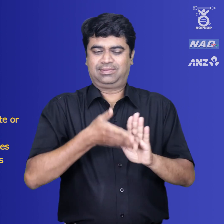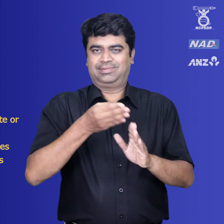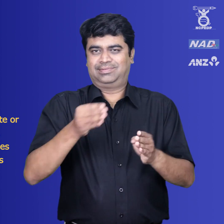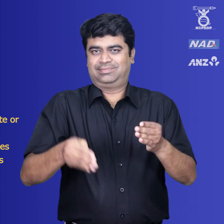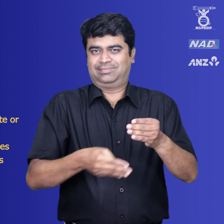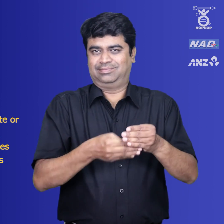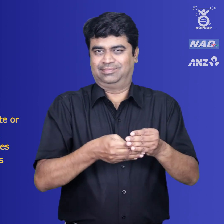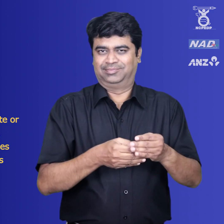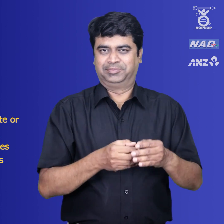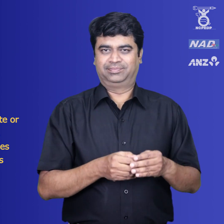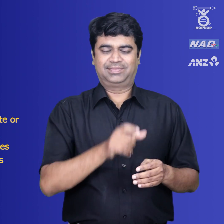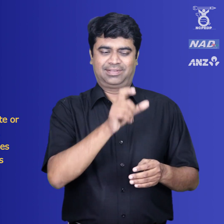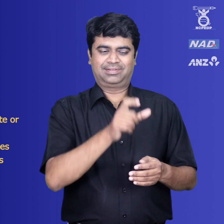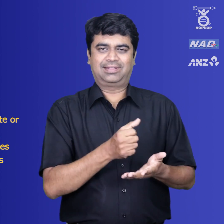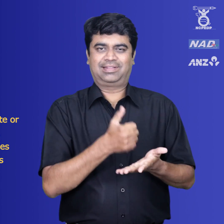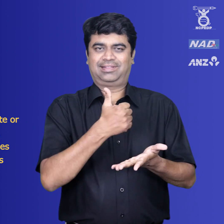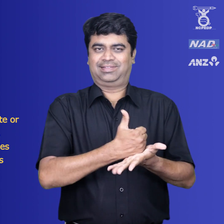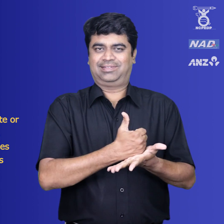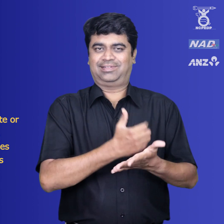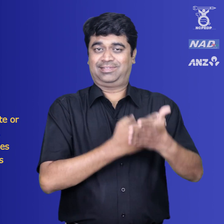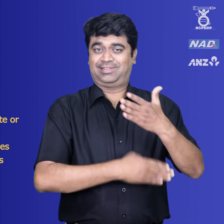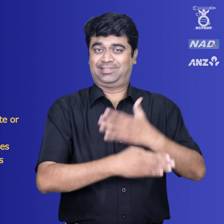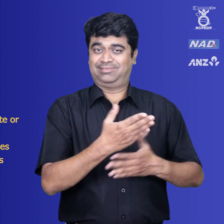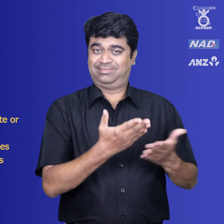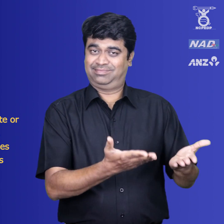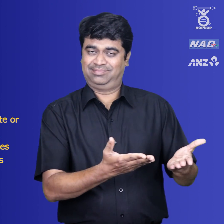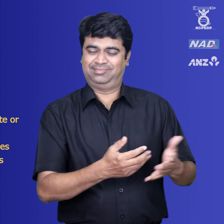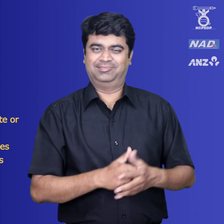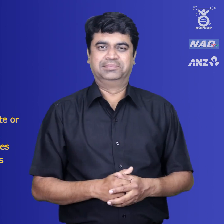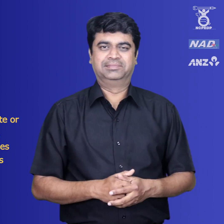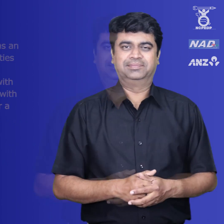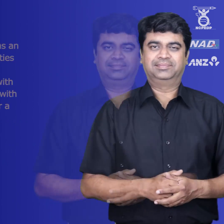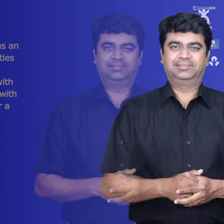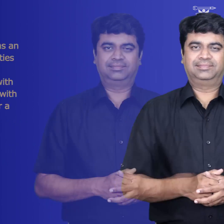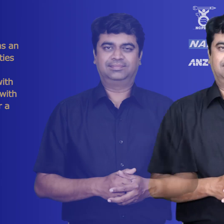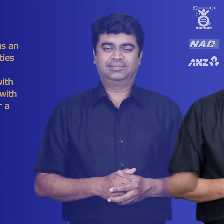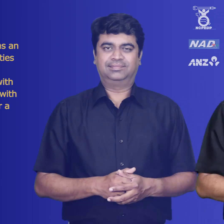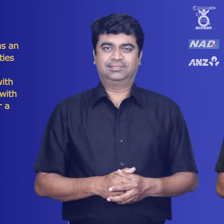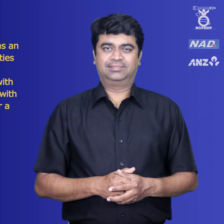with disabilities the enjoyment or exercise of rights equally with others.